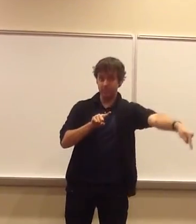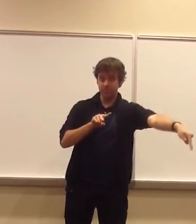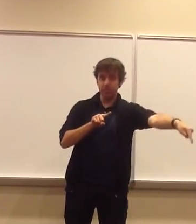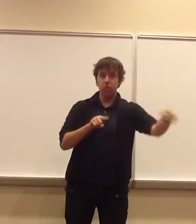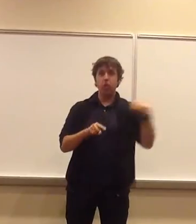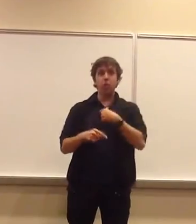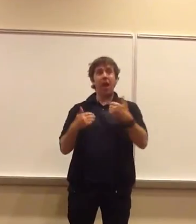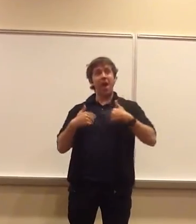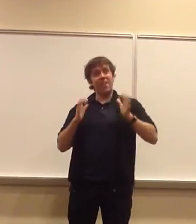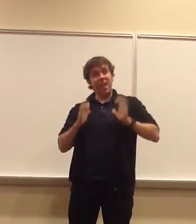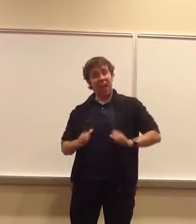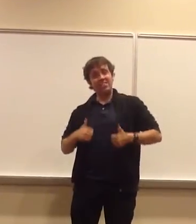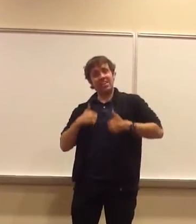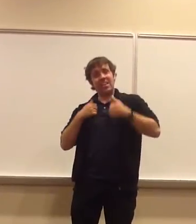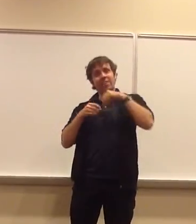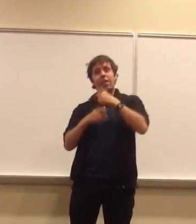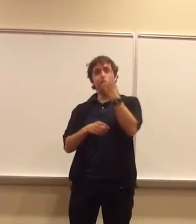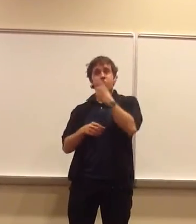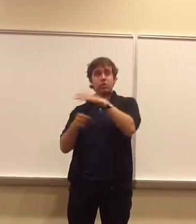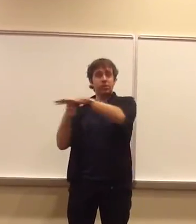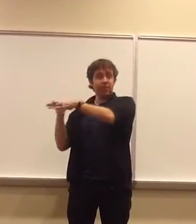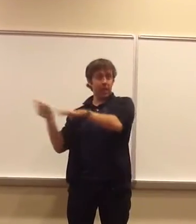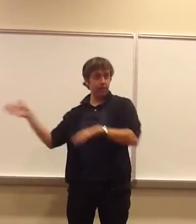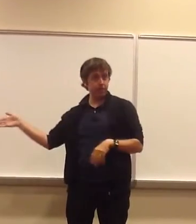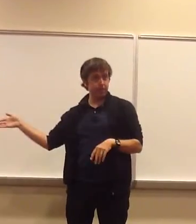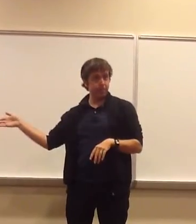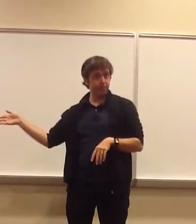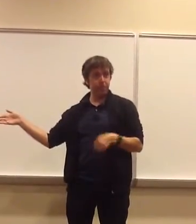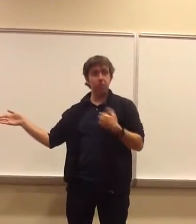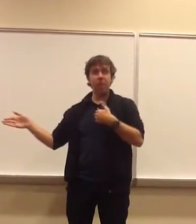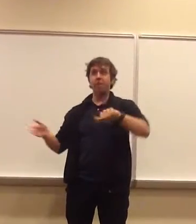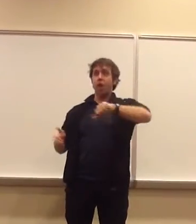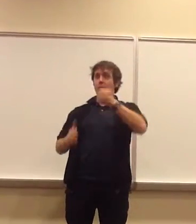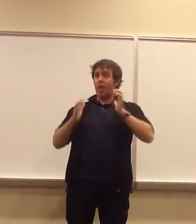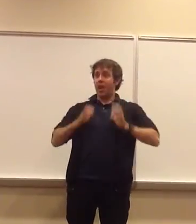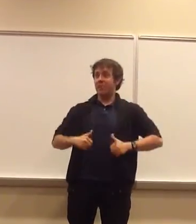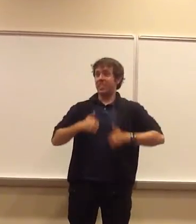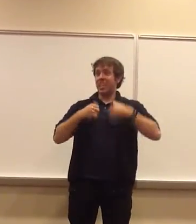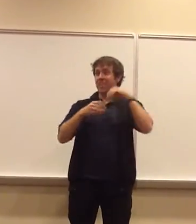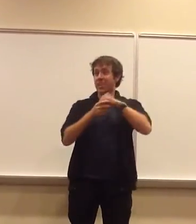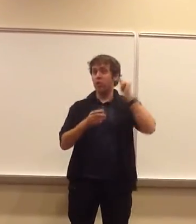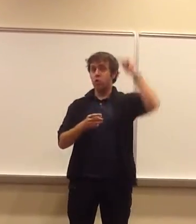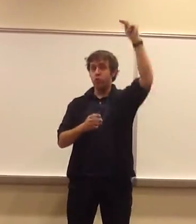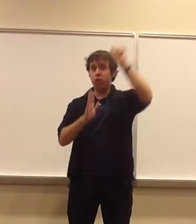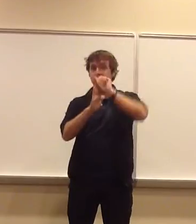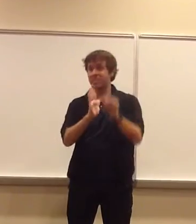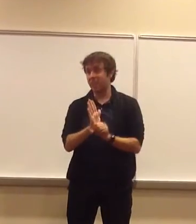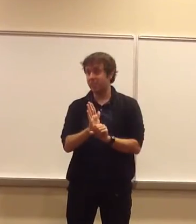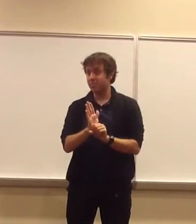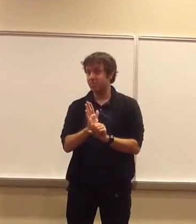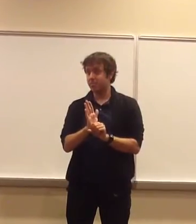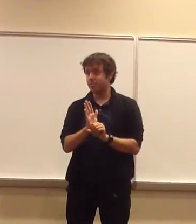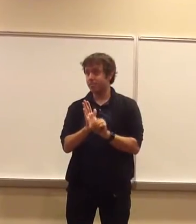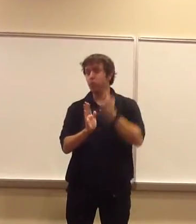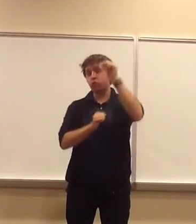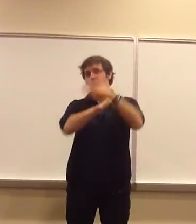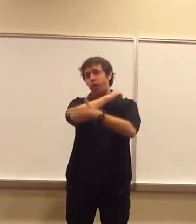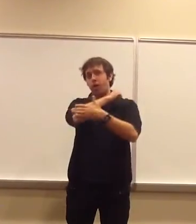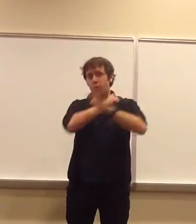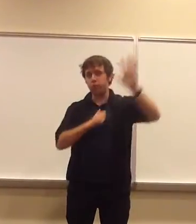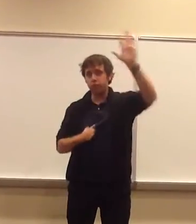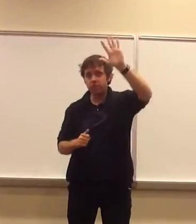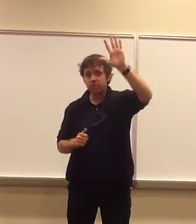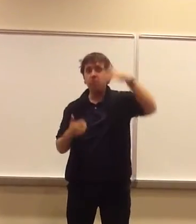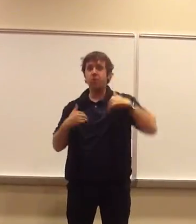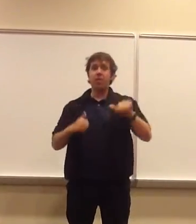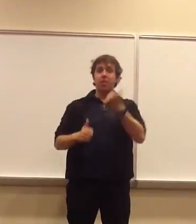Nashua. That's where it's located. But we have clients who live in the Portsmouth area. We have clients who live